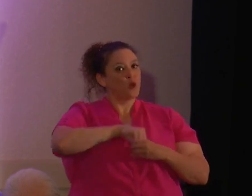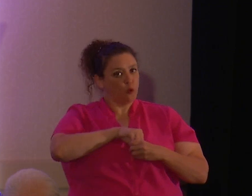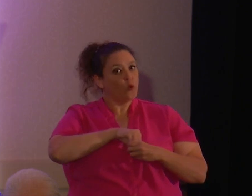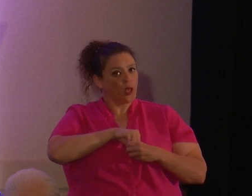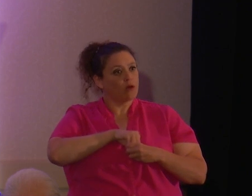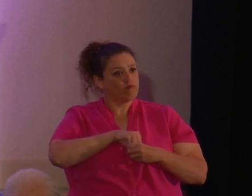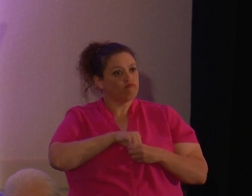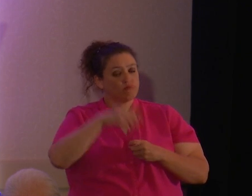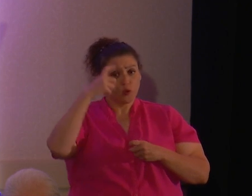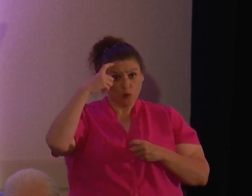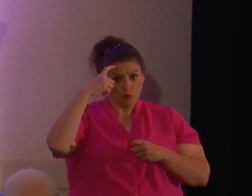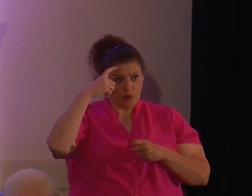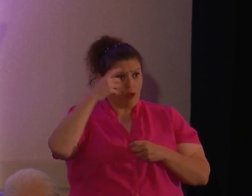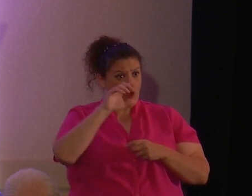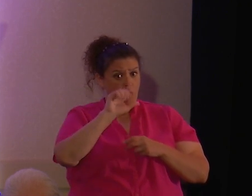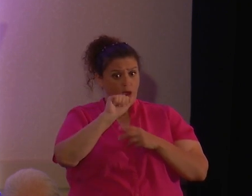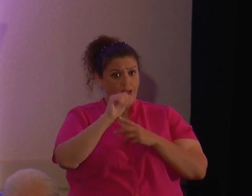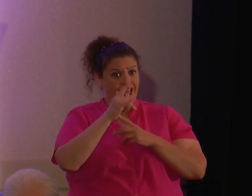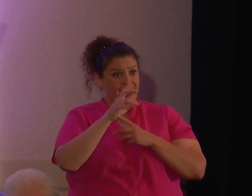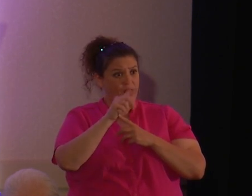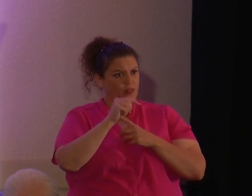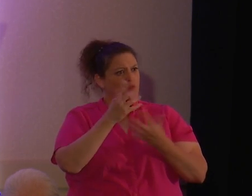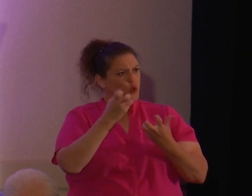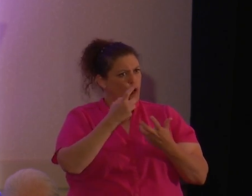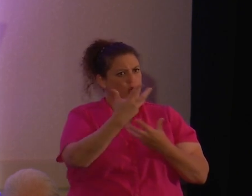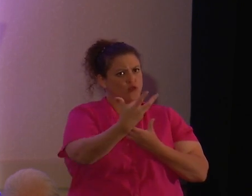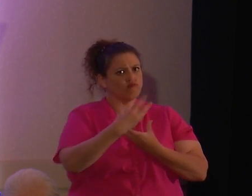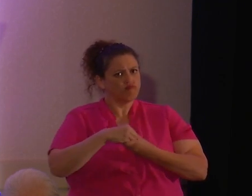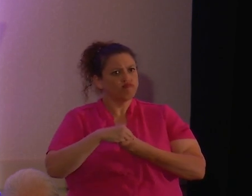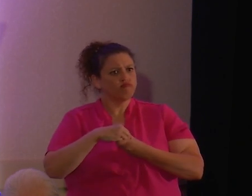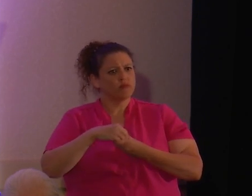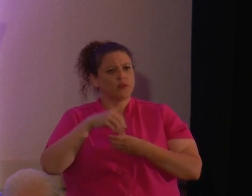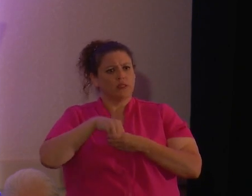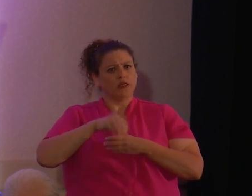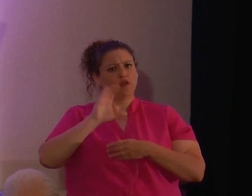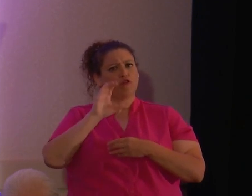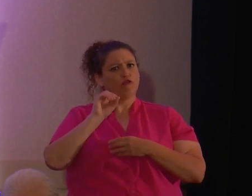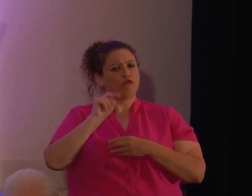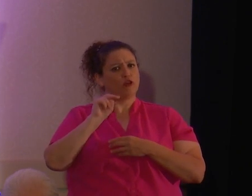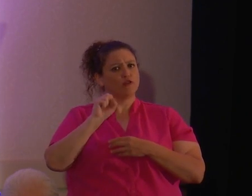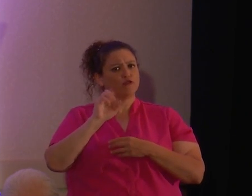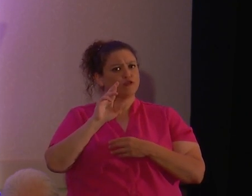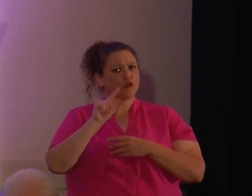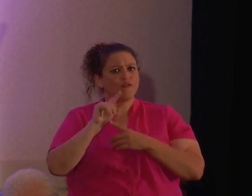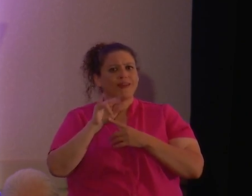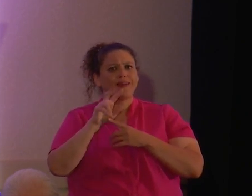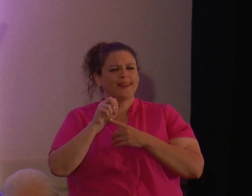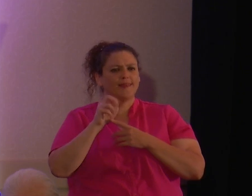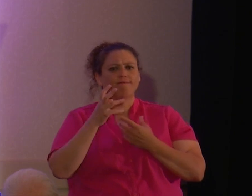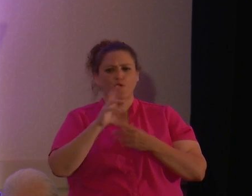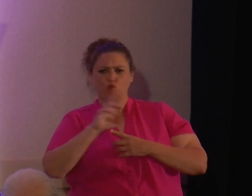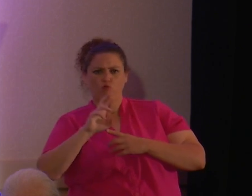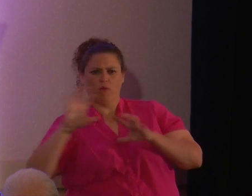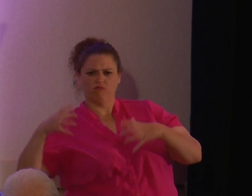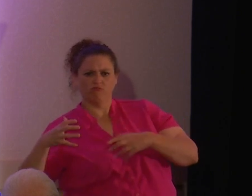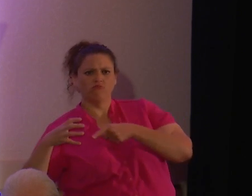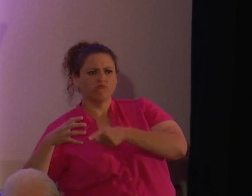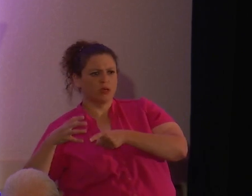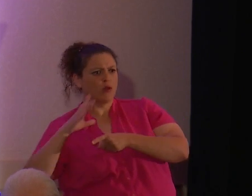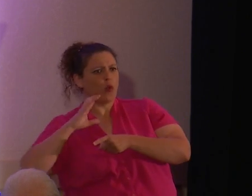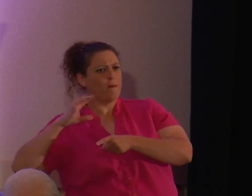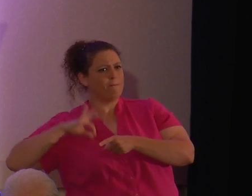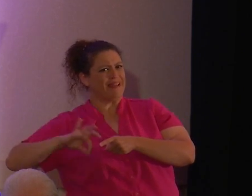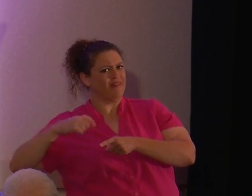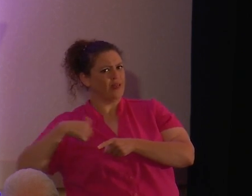thought bringing in atheists into conservatism and stop and the cessation of forcing us away might benefit